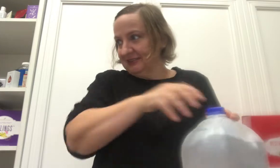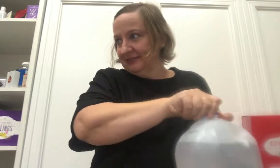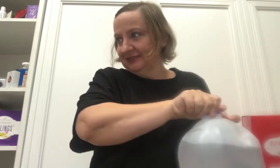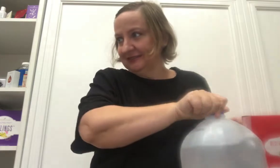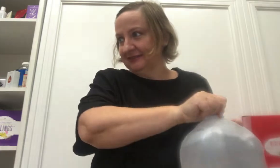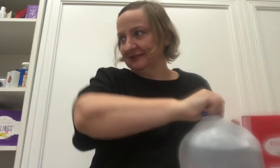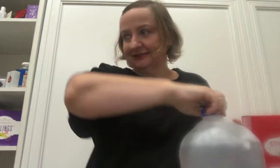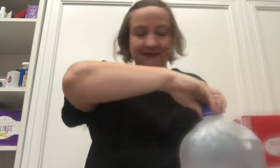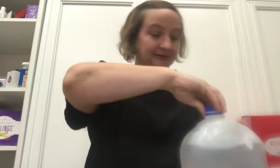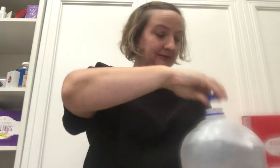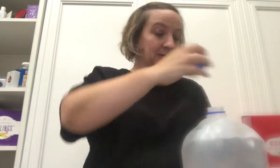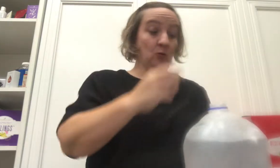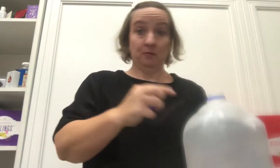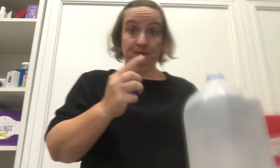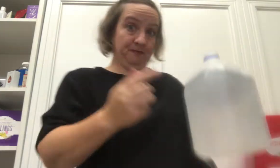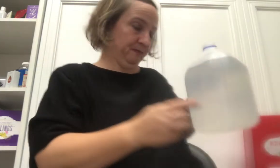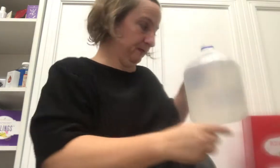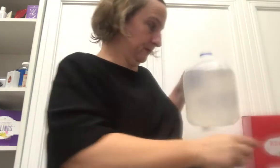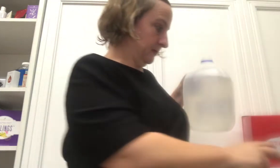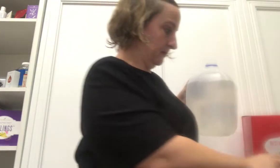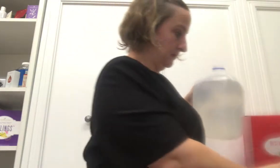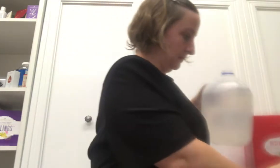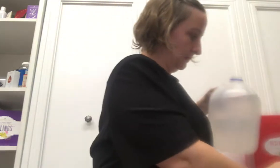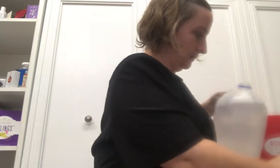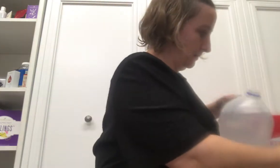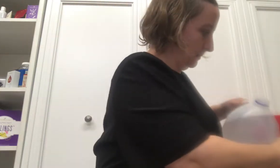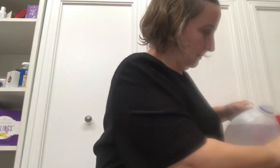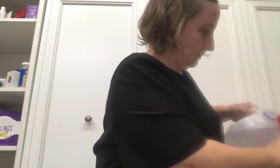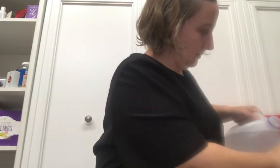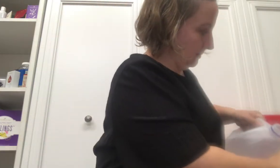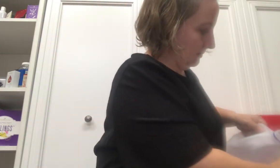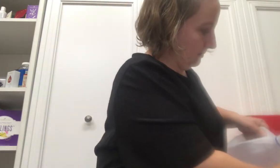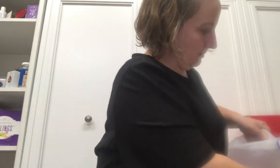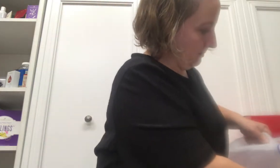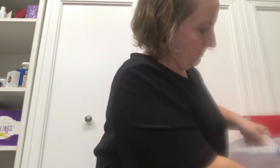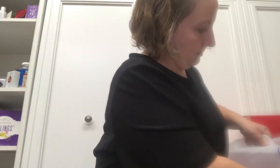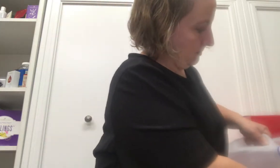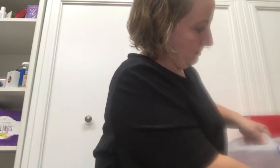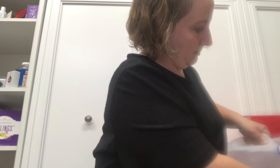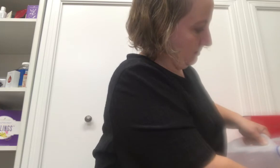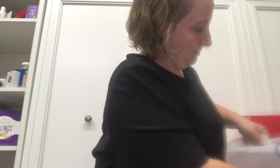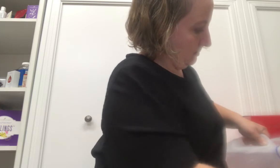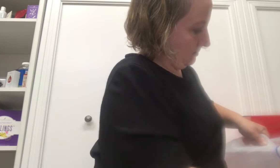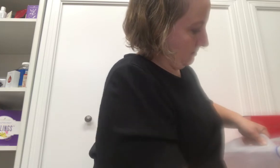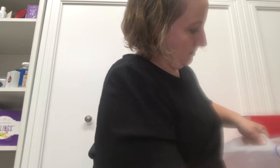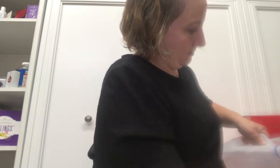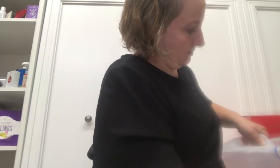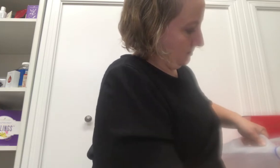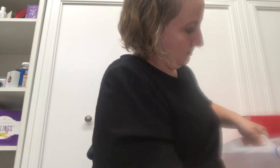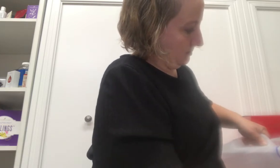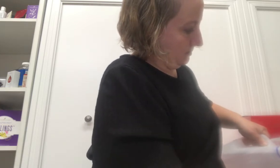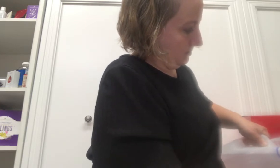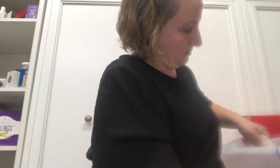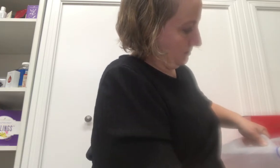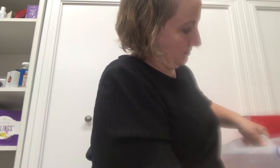I'm here in my office, so it's easy for me just to grab this bottle of distilled. So I'm going to pour that in.